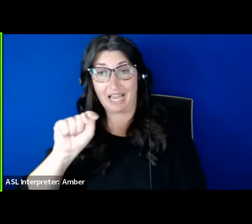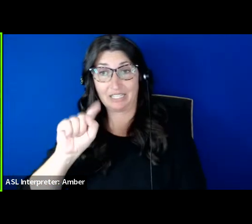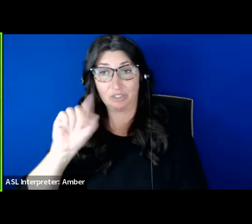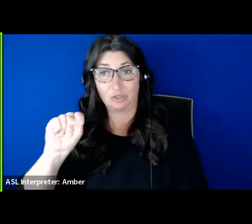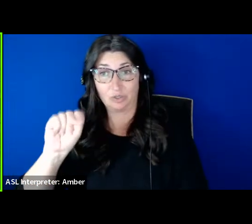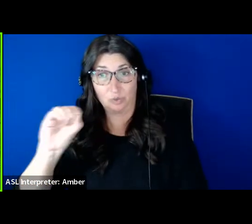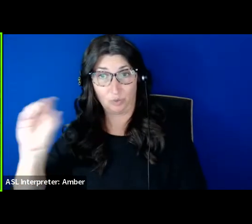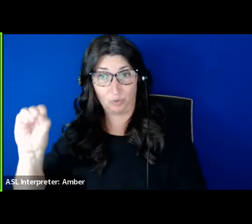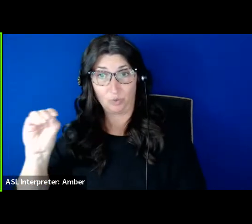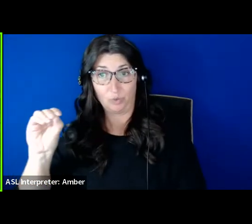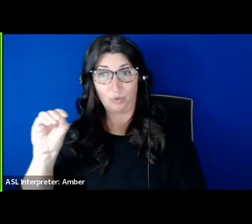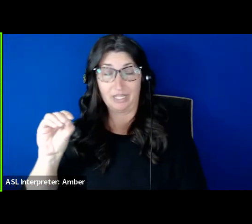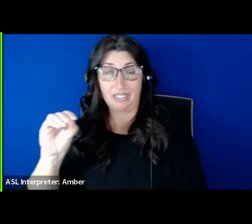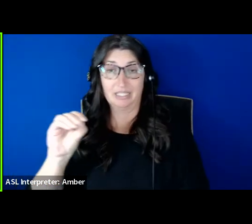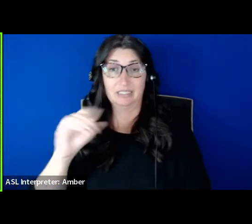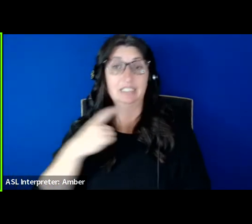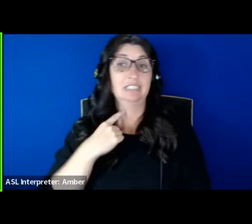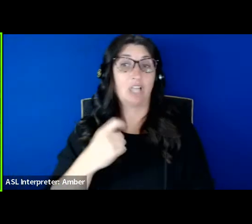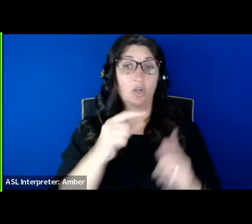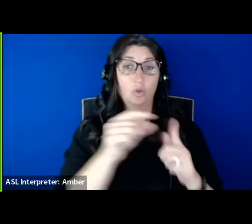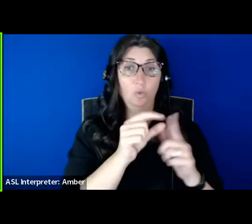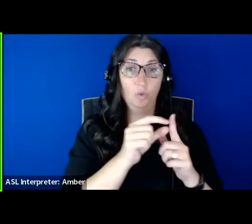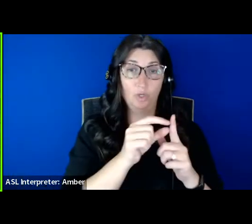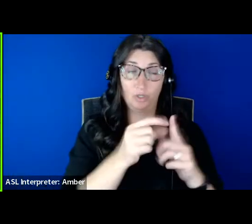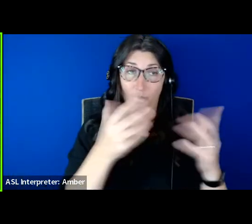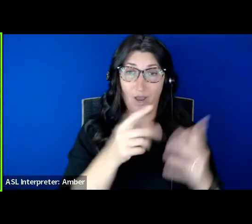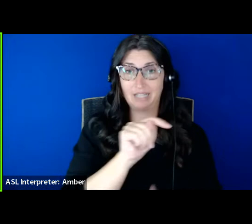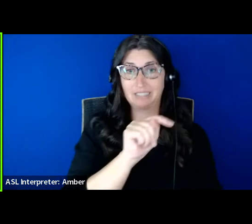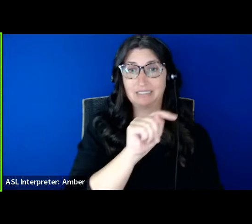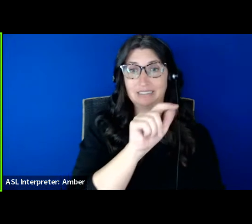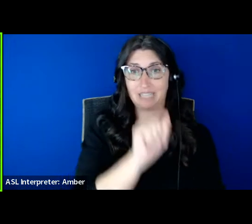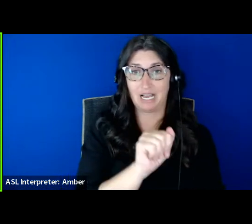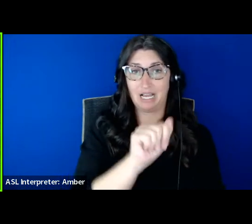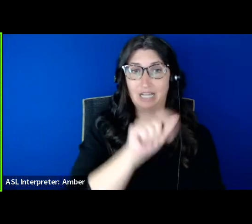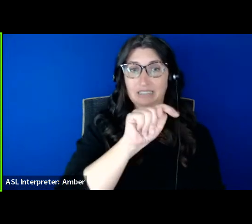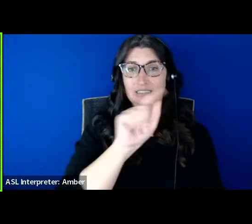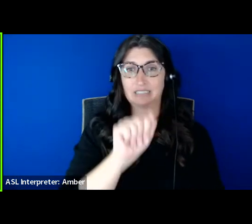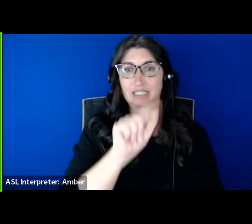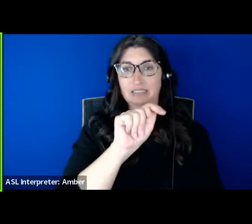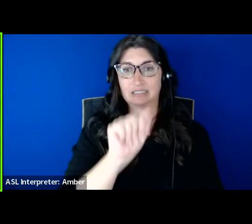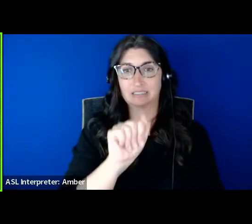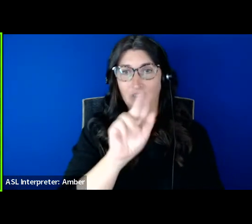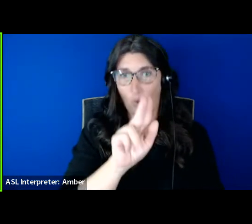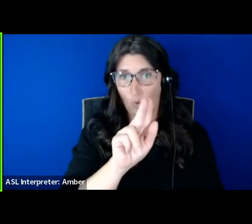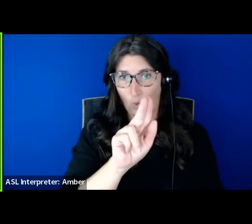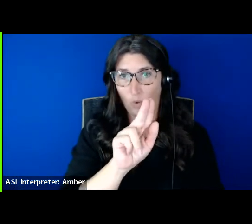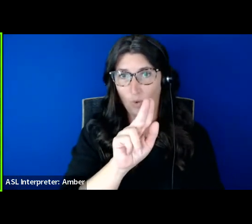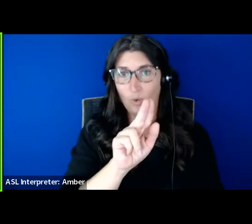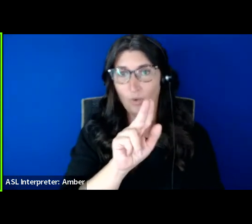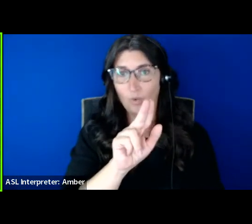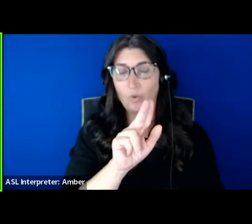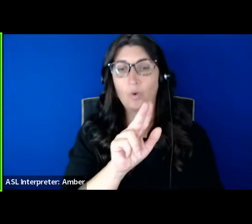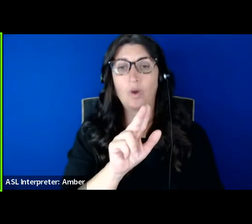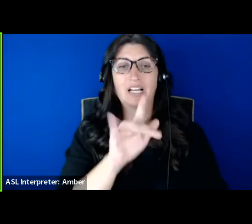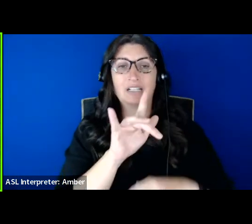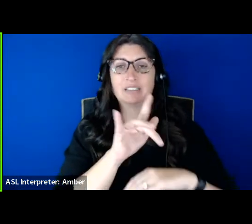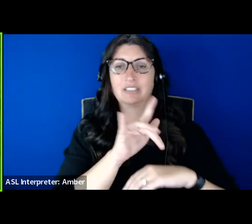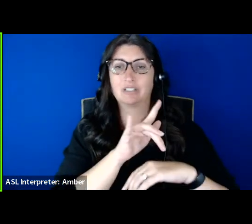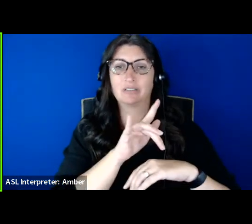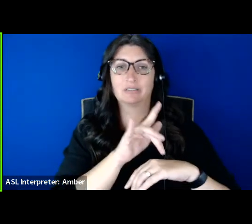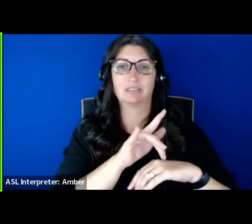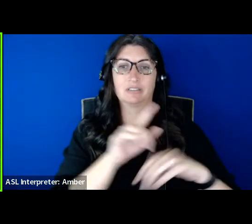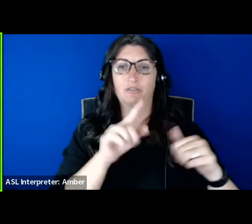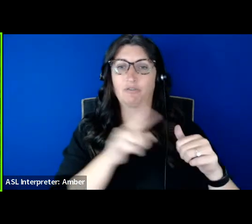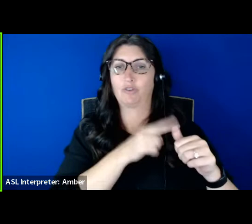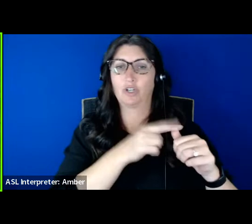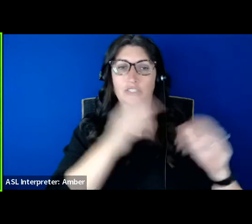Tongan word tatau, ta-ta-tau. And when the early explorers